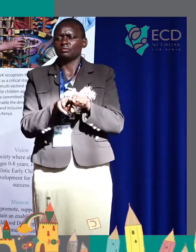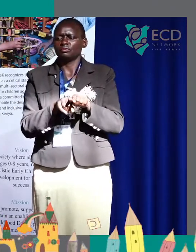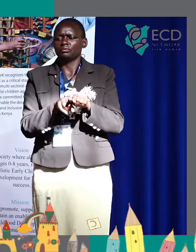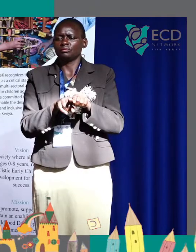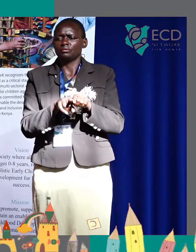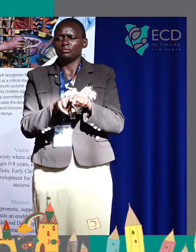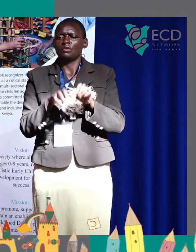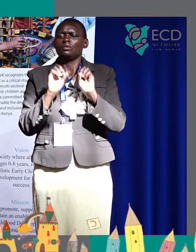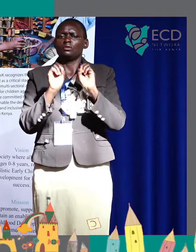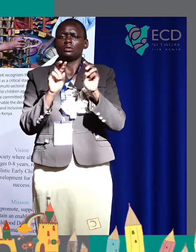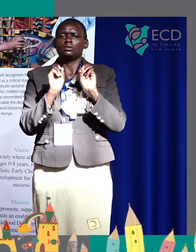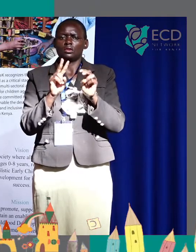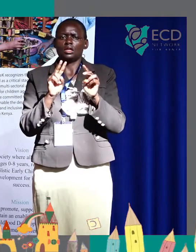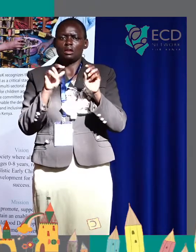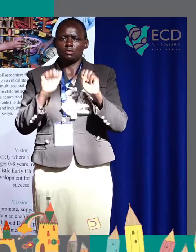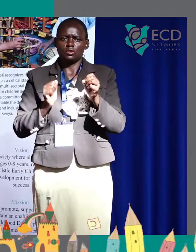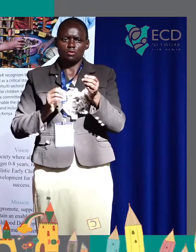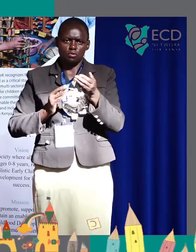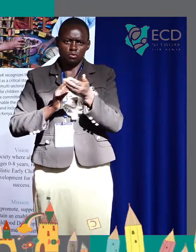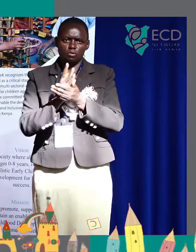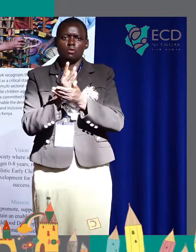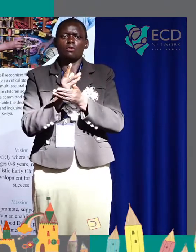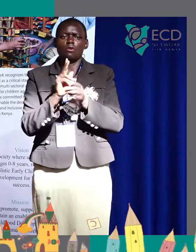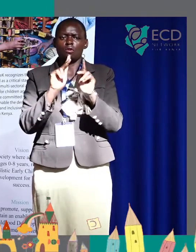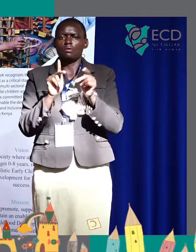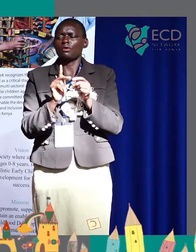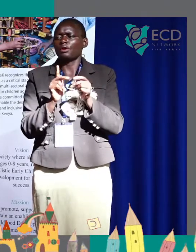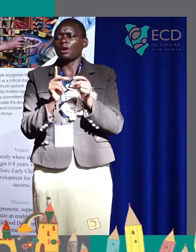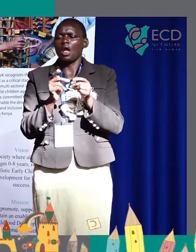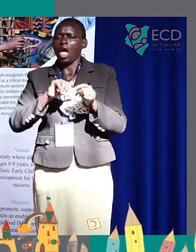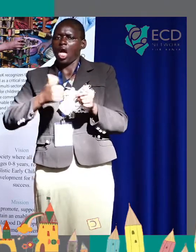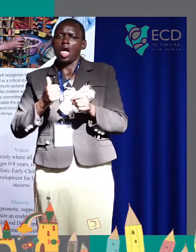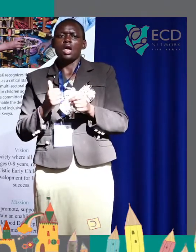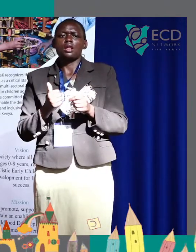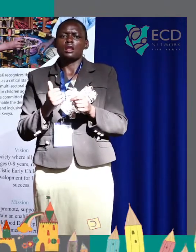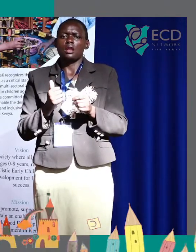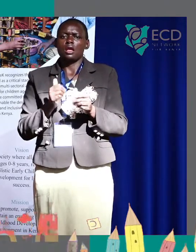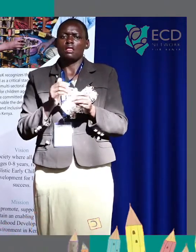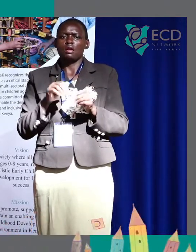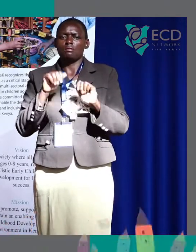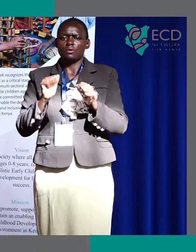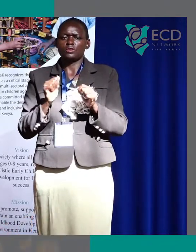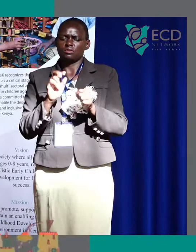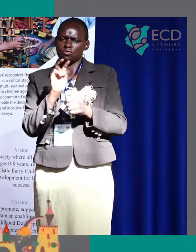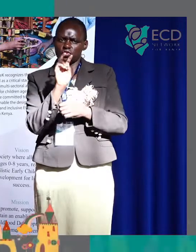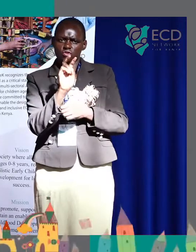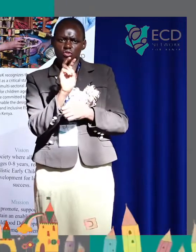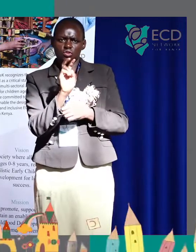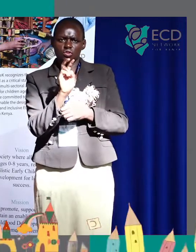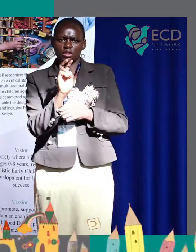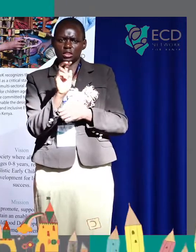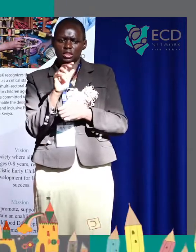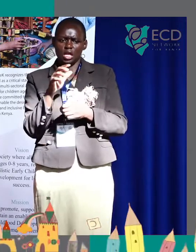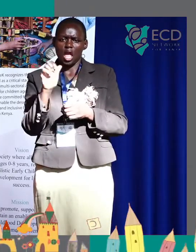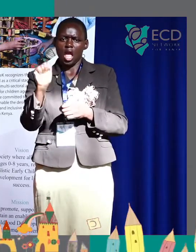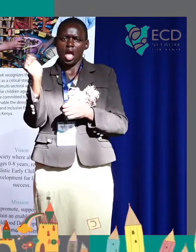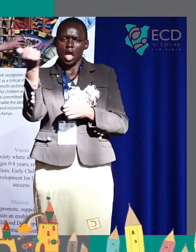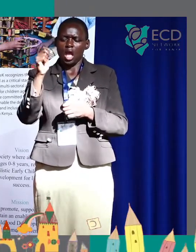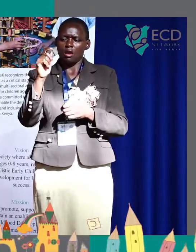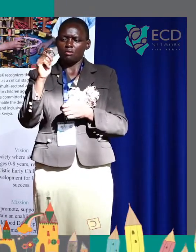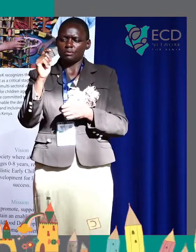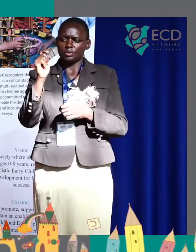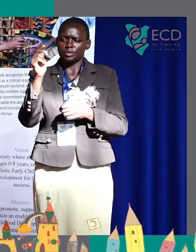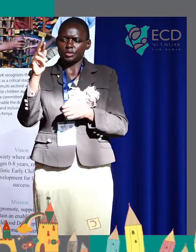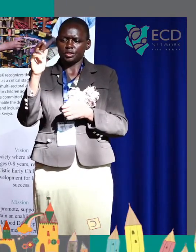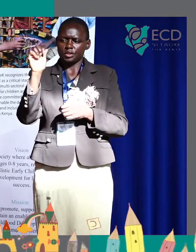All right, yes. So we are going through the program. The concurrent sessions, once again, I implore you to look at the abstracts and determine where